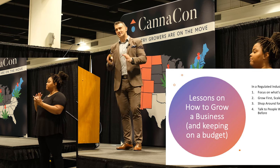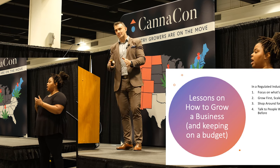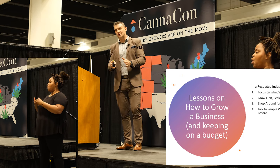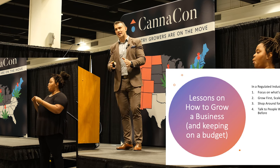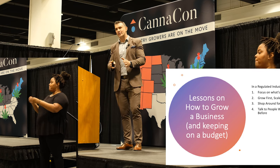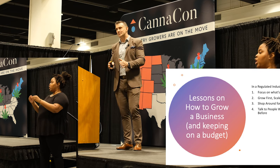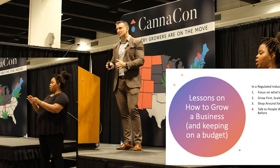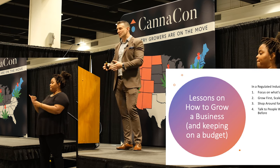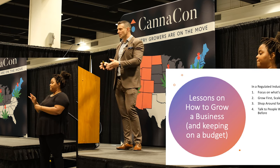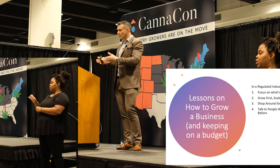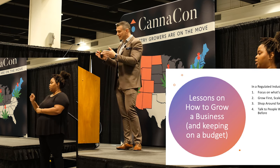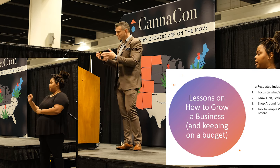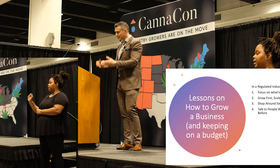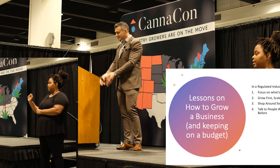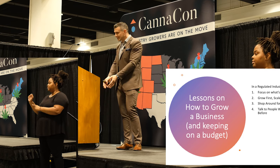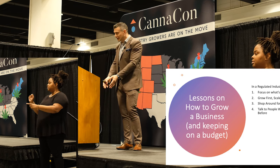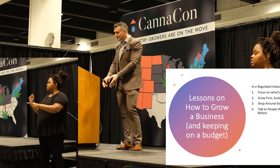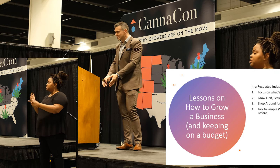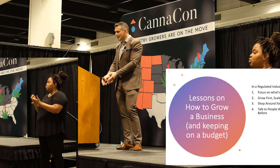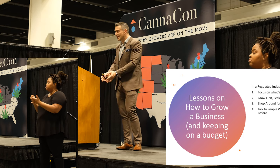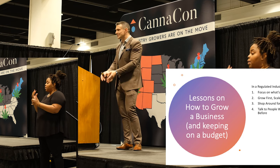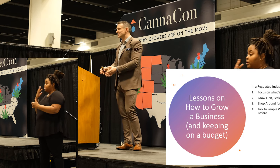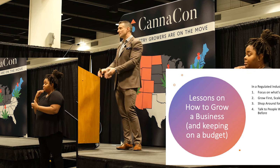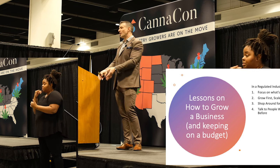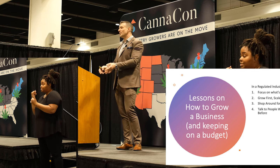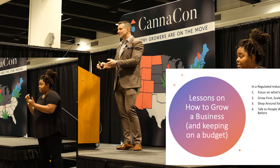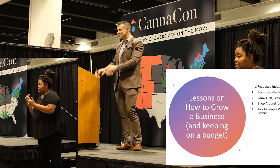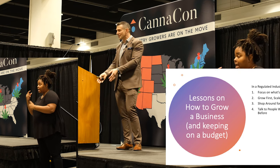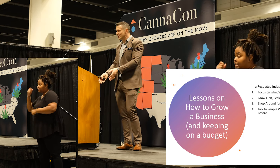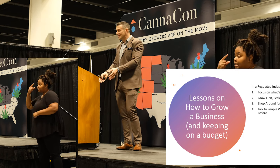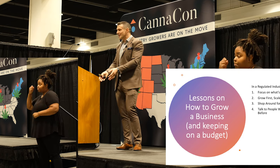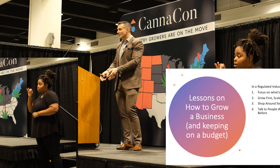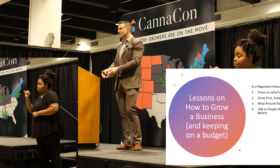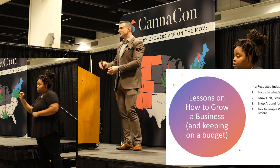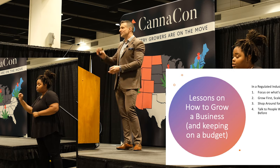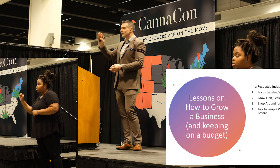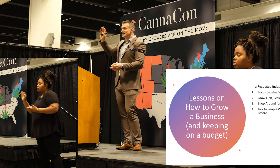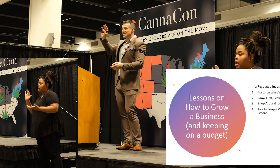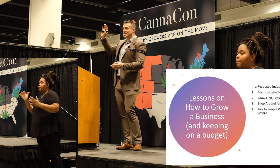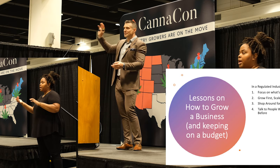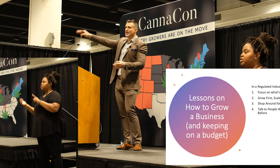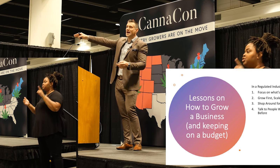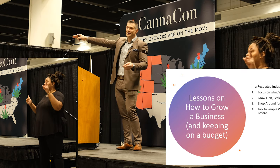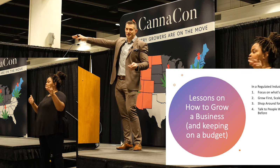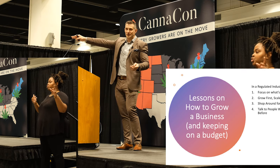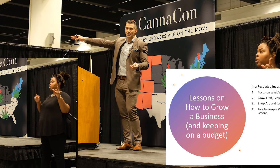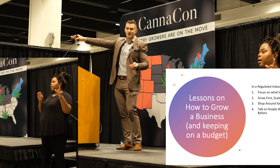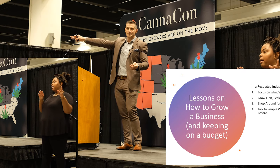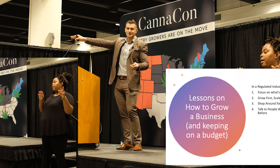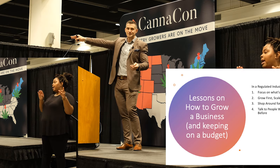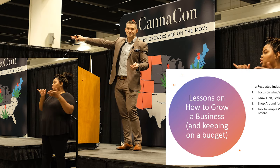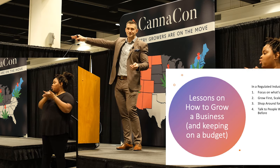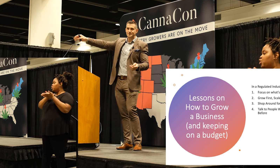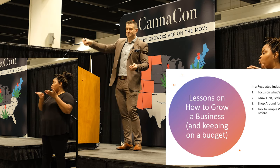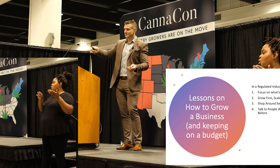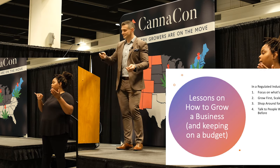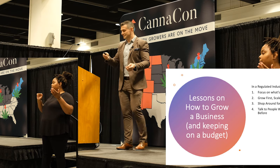see a lot of similarities between what we're experiencing here today in St. Paul, Minnesota, versus what they've been seeing in Manhattan and New York.